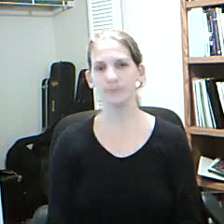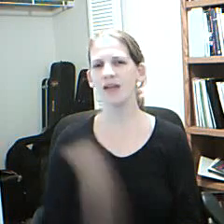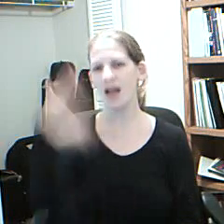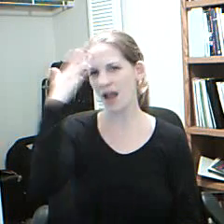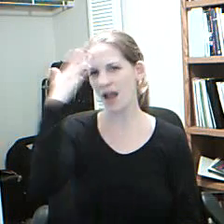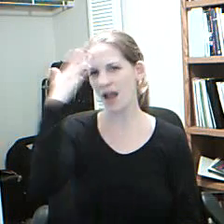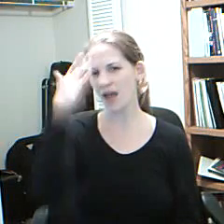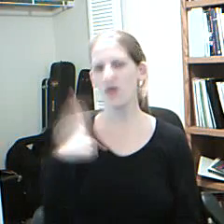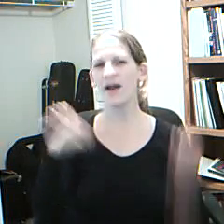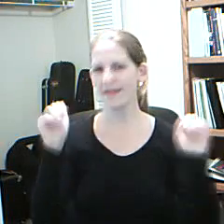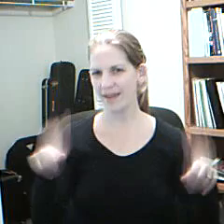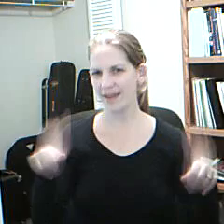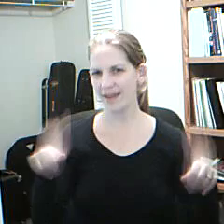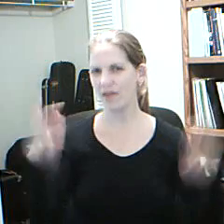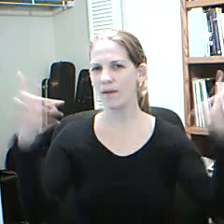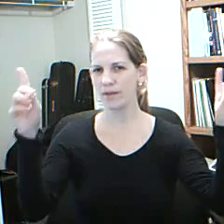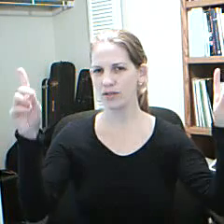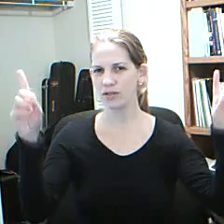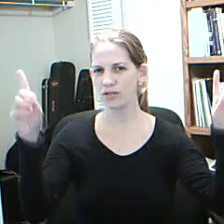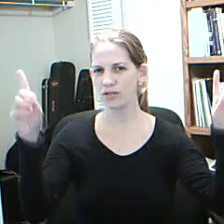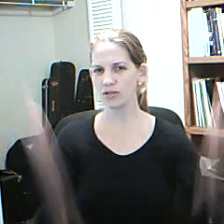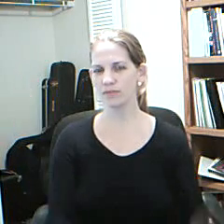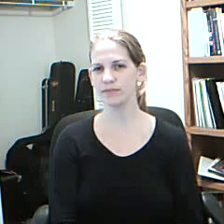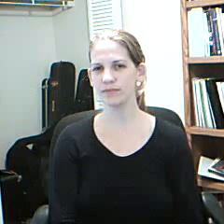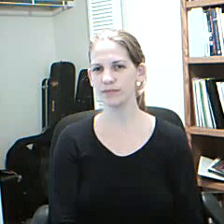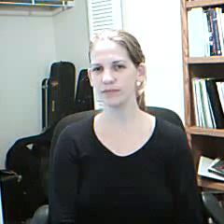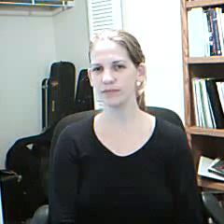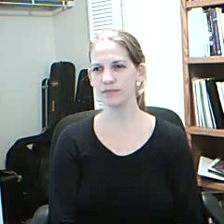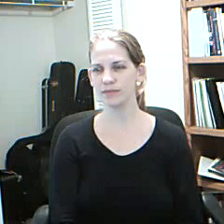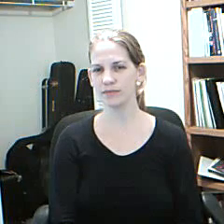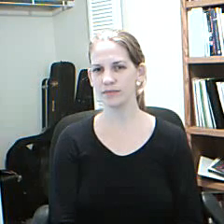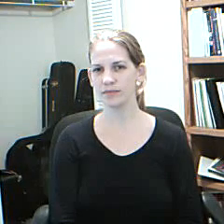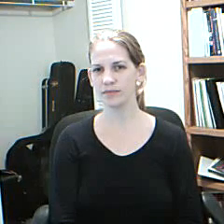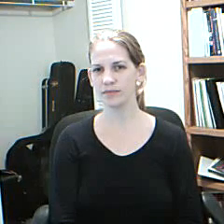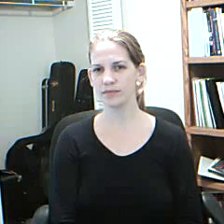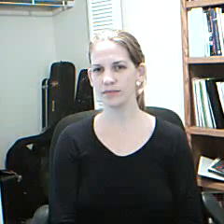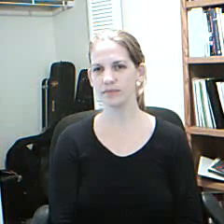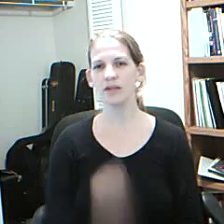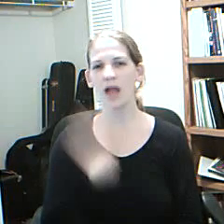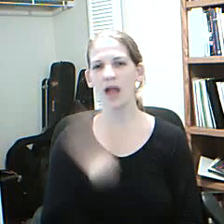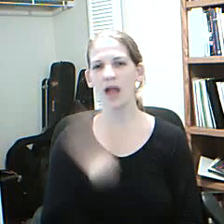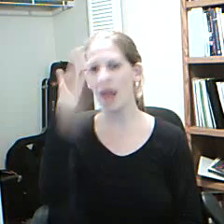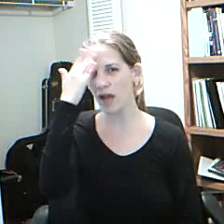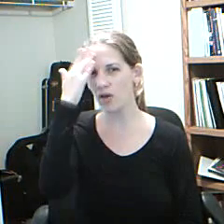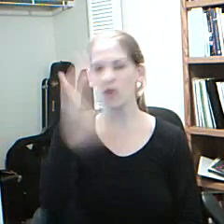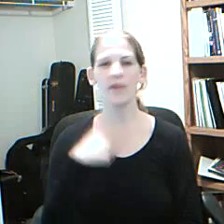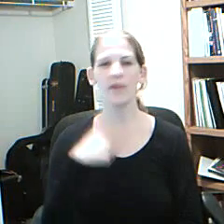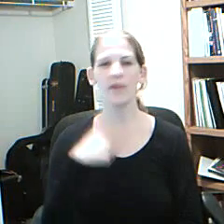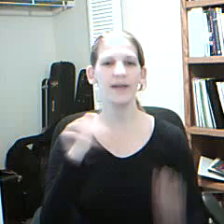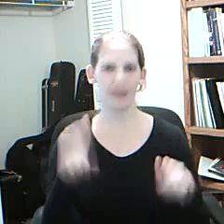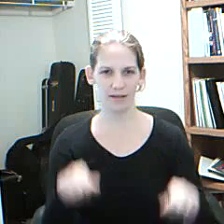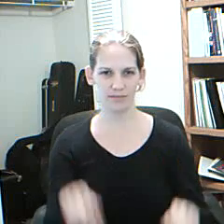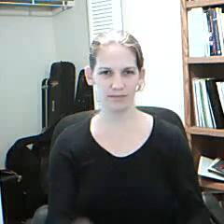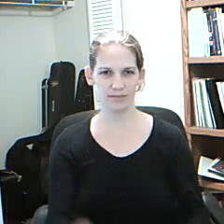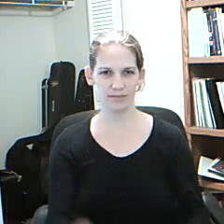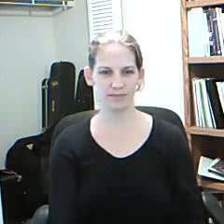accomplishing that may stretch me a bit, but things that I know that I can accomplish, because you know what? I want to feel